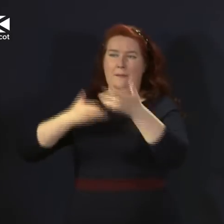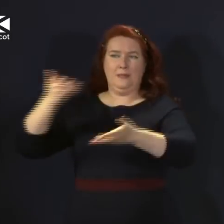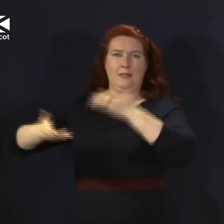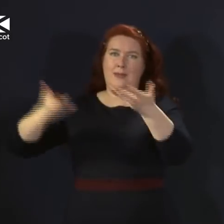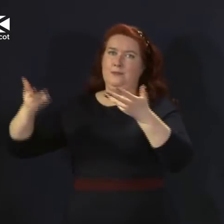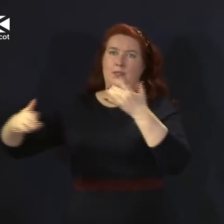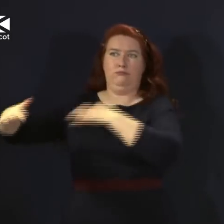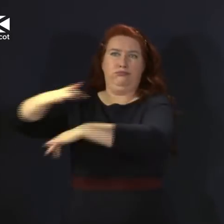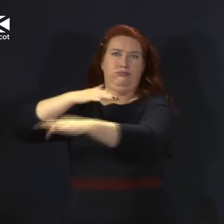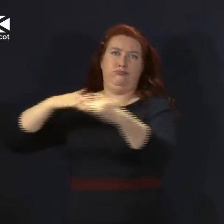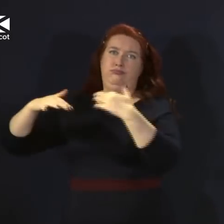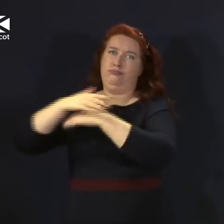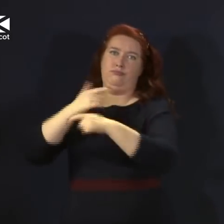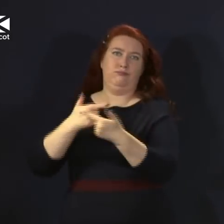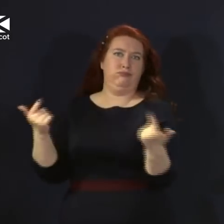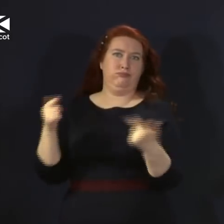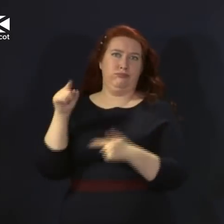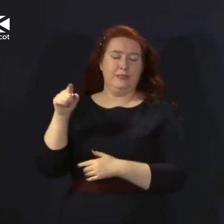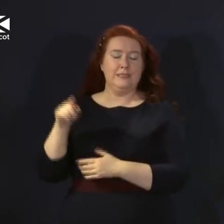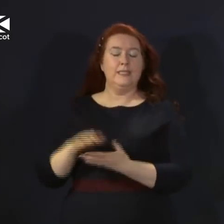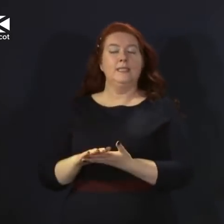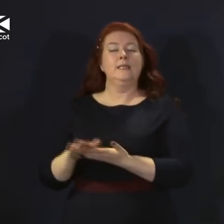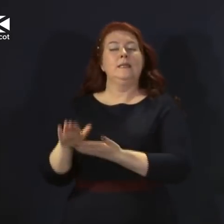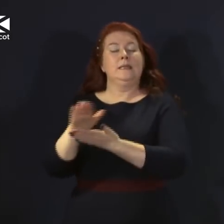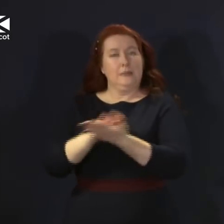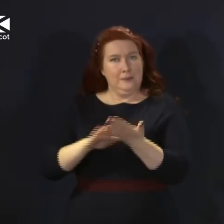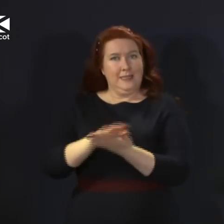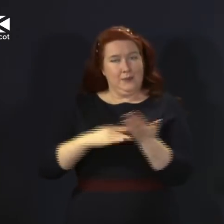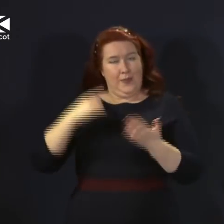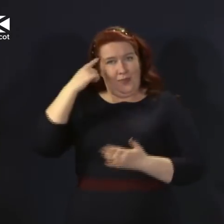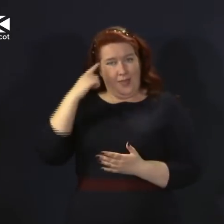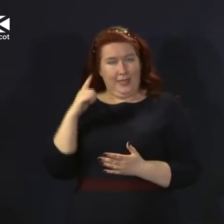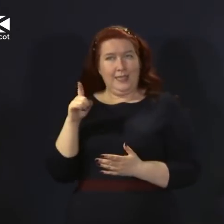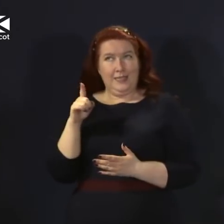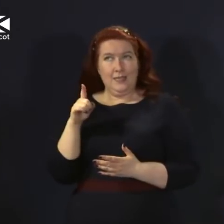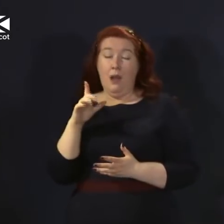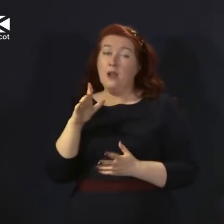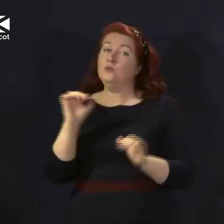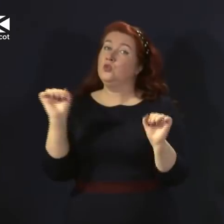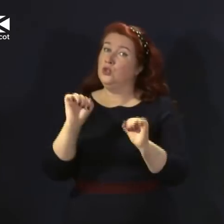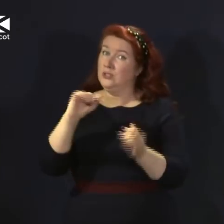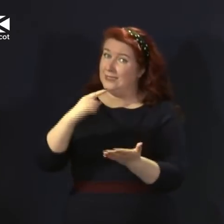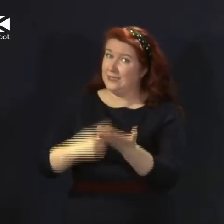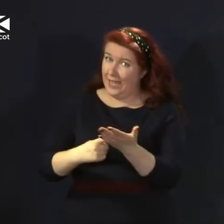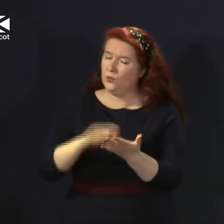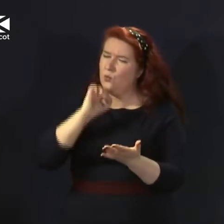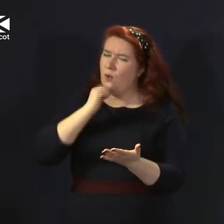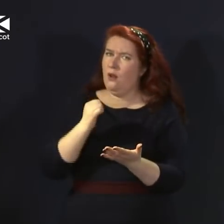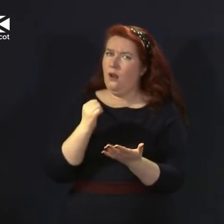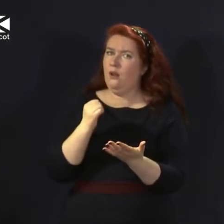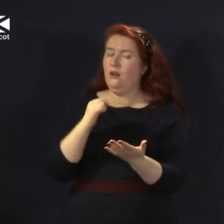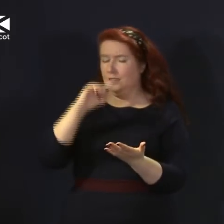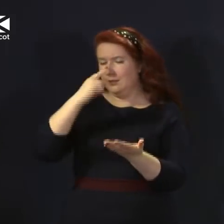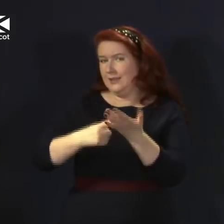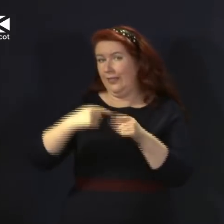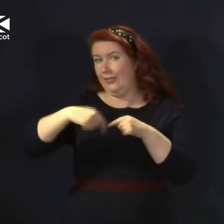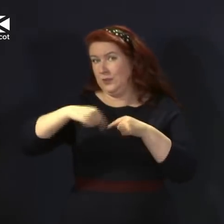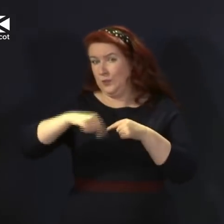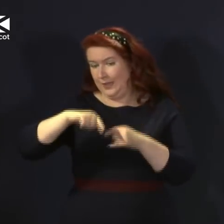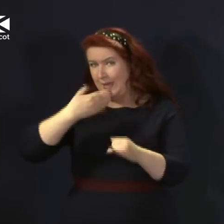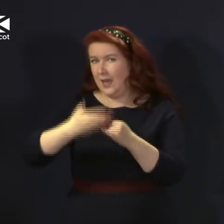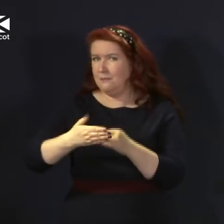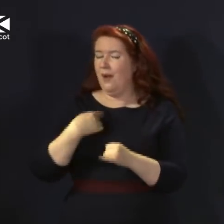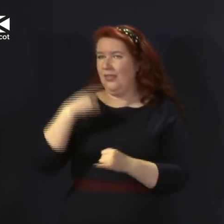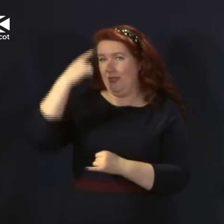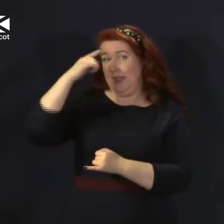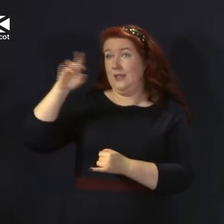of the virus. It is therefore highly probable, though a final decision will be taken at the end of this week, that Moray will